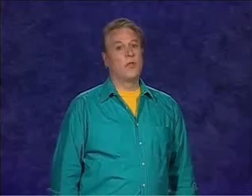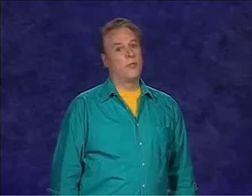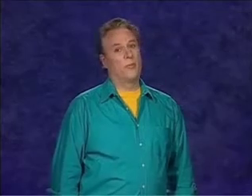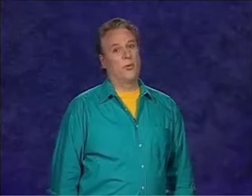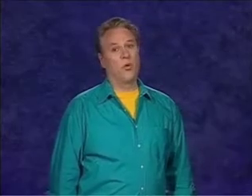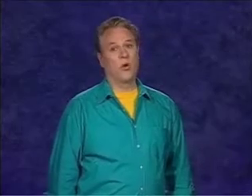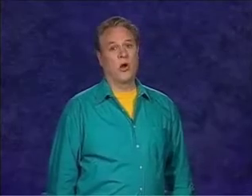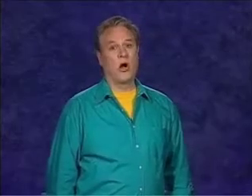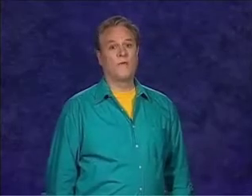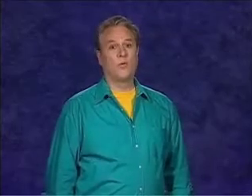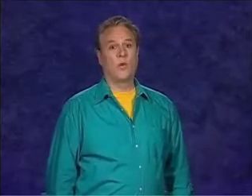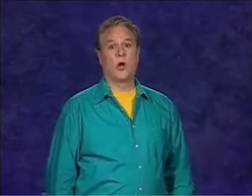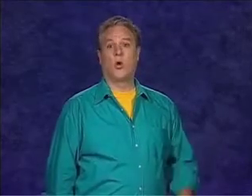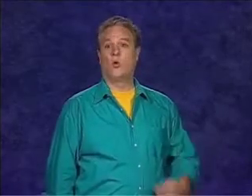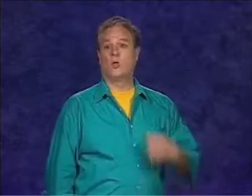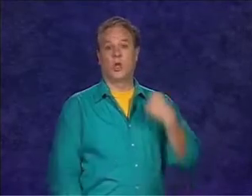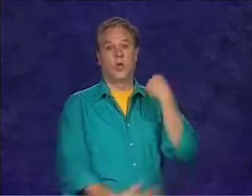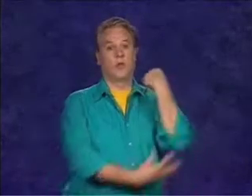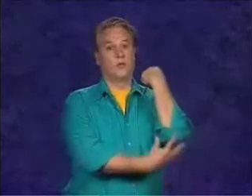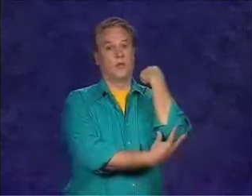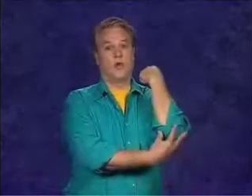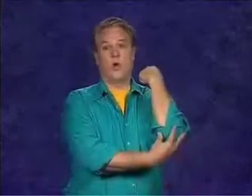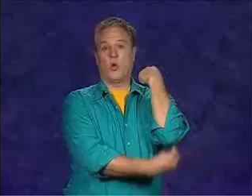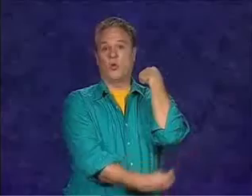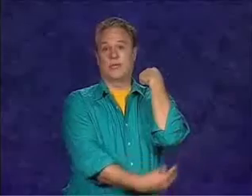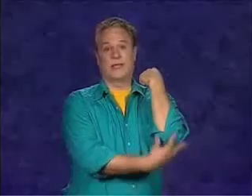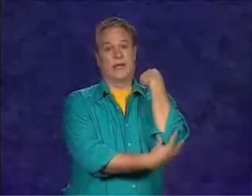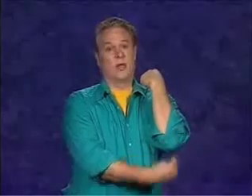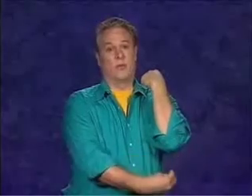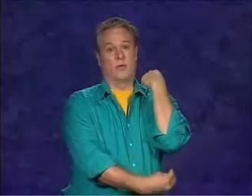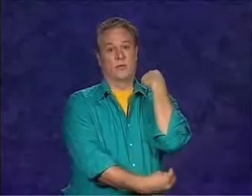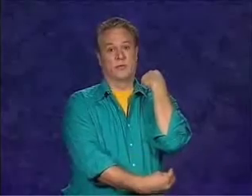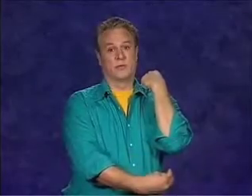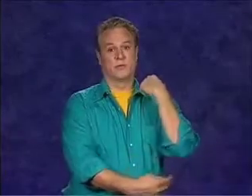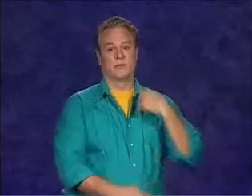The poor often wear old clothes with holes at the elbows.